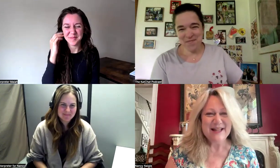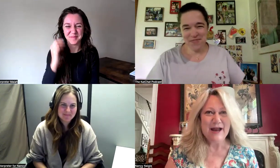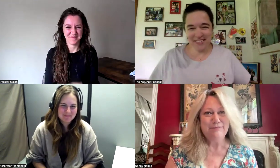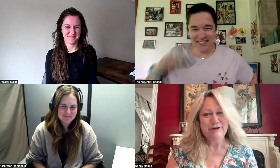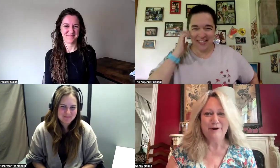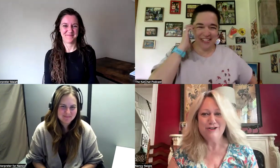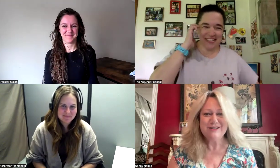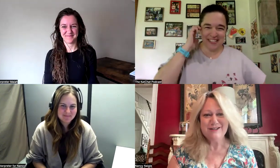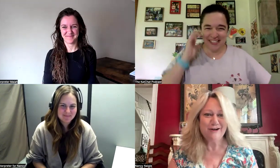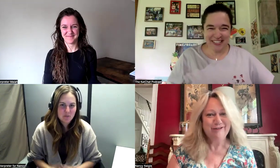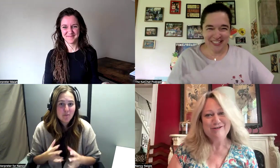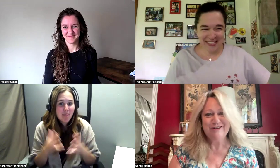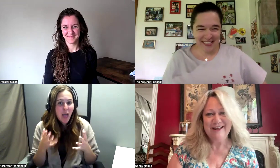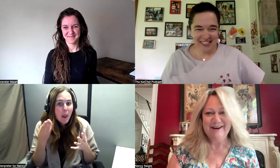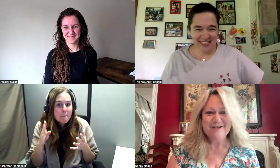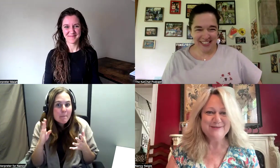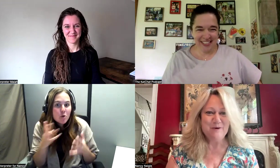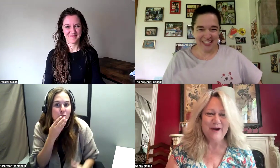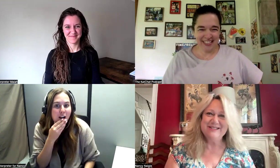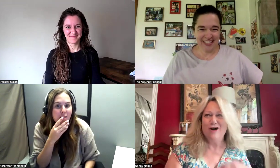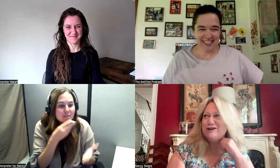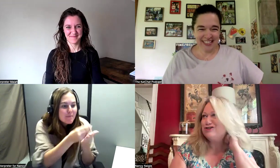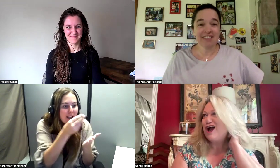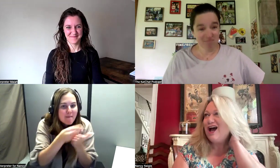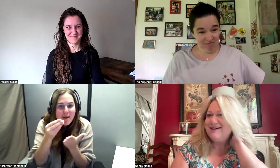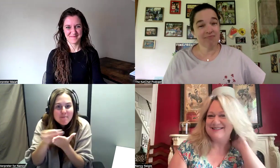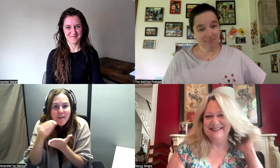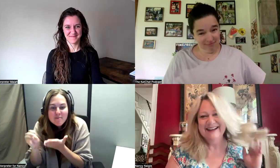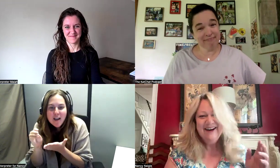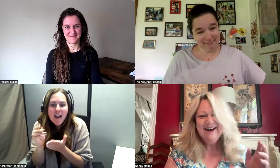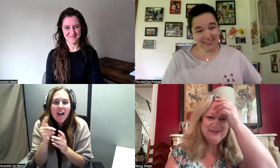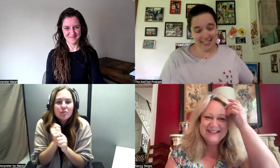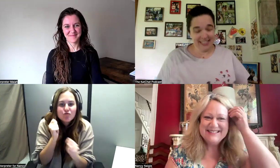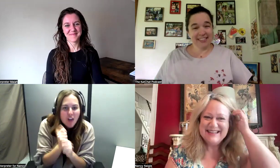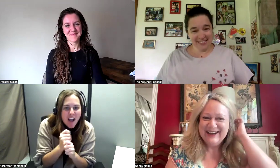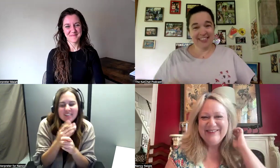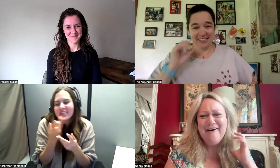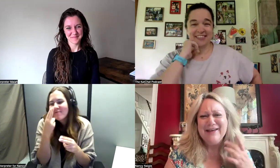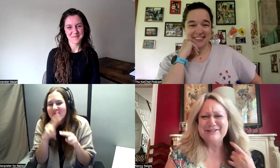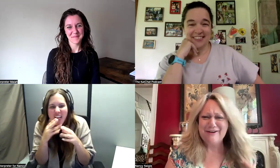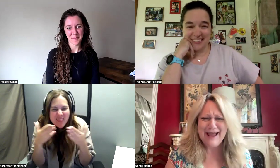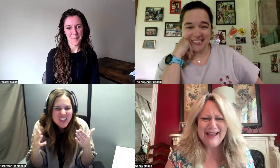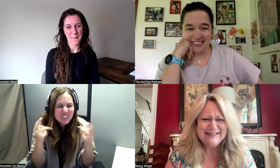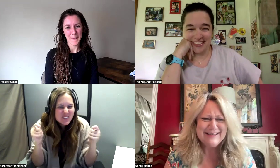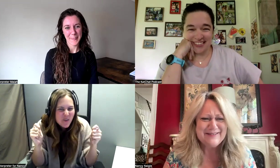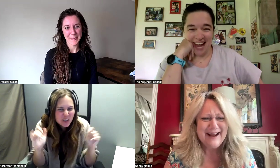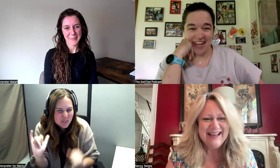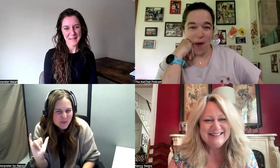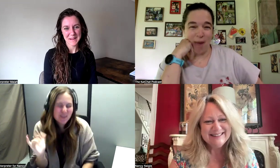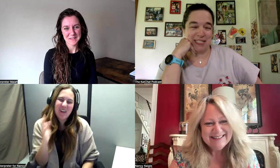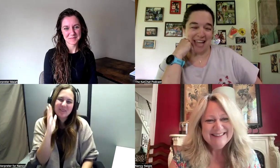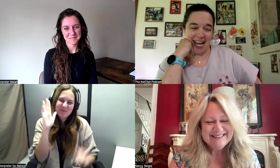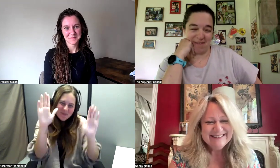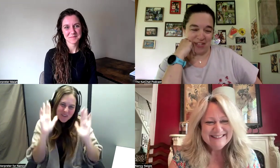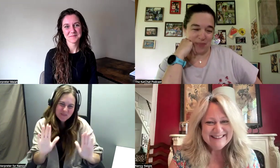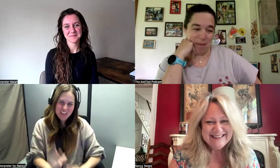well, there's a lot of blue purchases in your future then, all those boys, Tonka trucks and all the fun stuff. Oh, that's great. That's I know